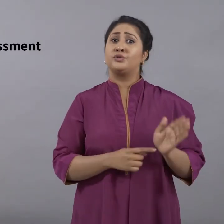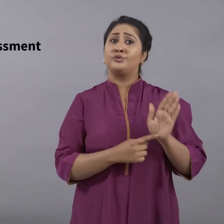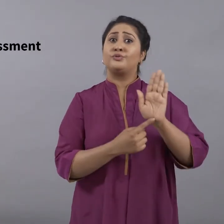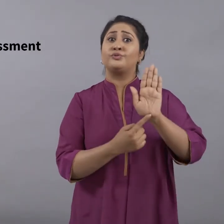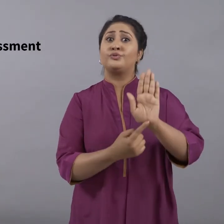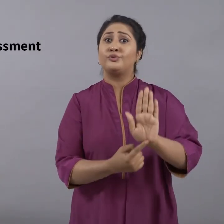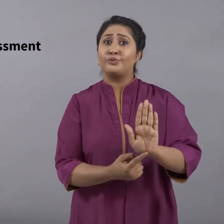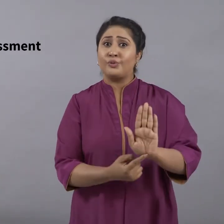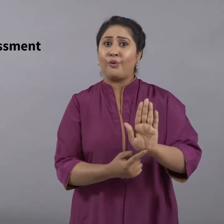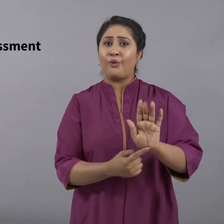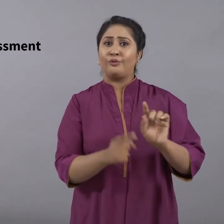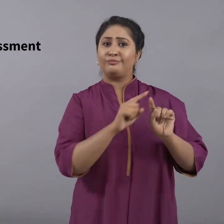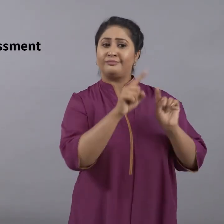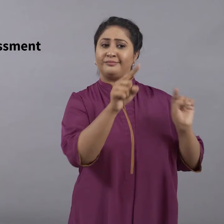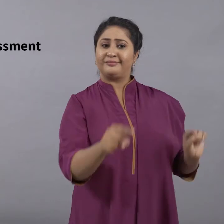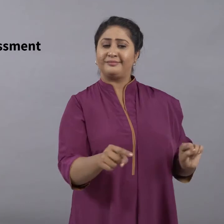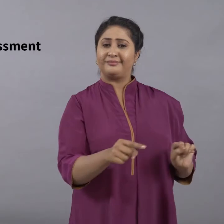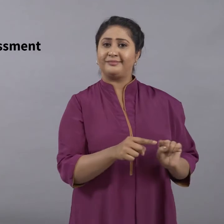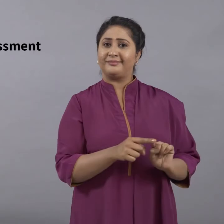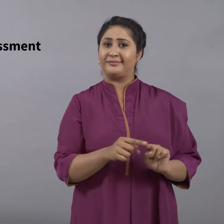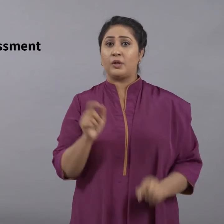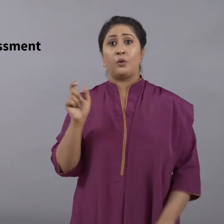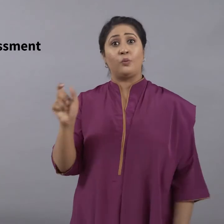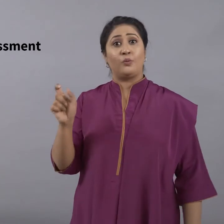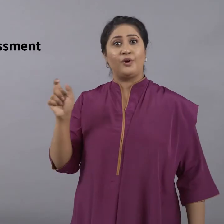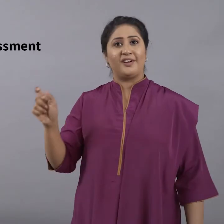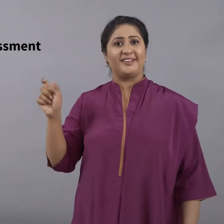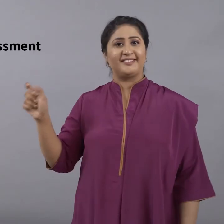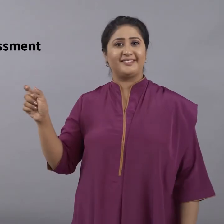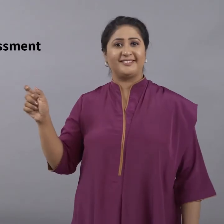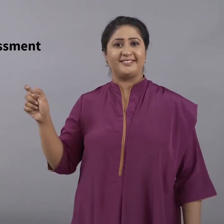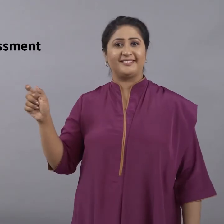then show the student the list of words.